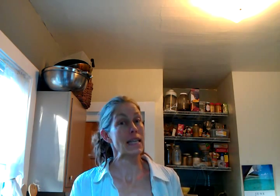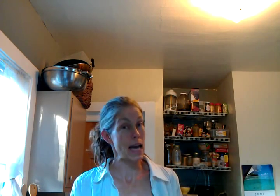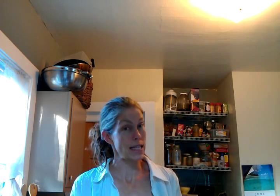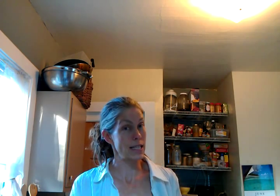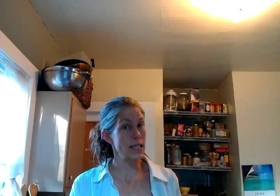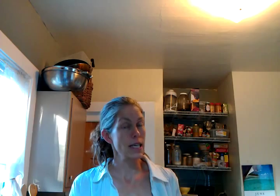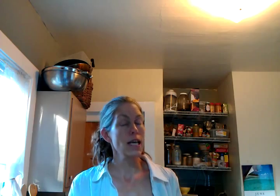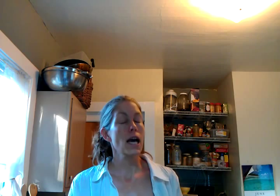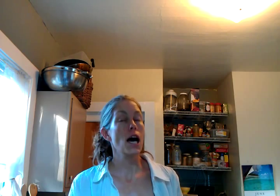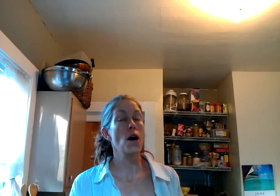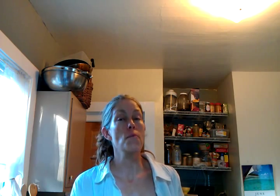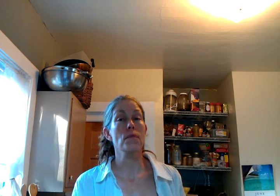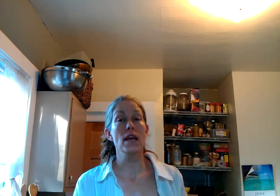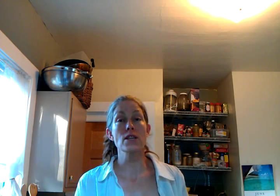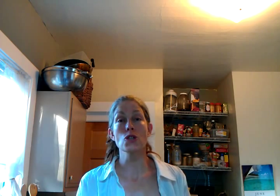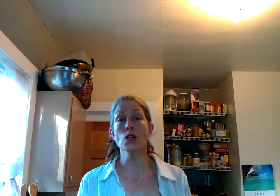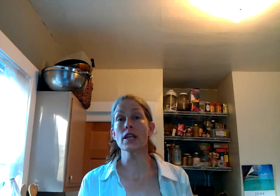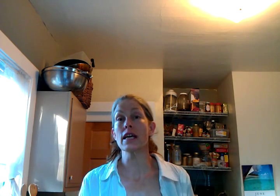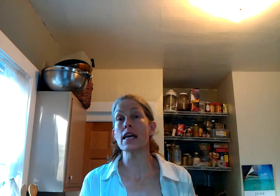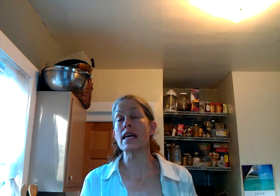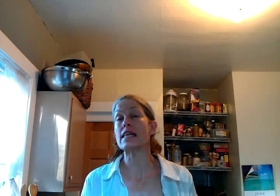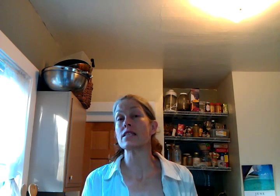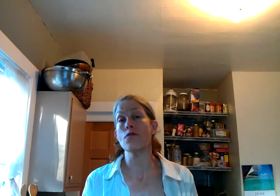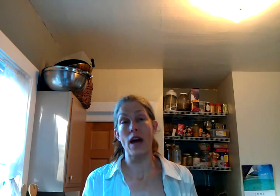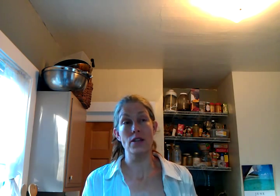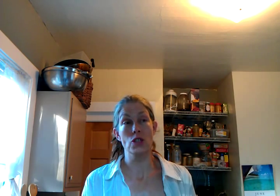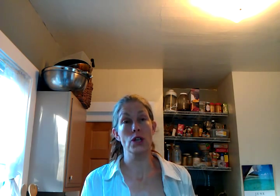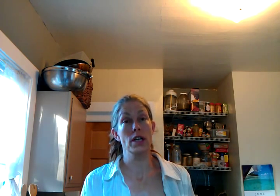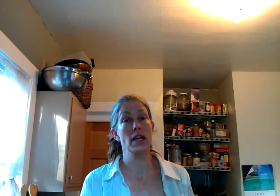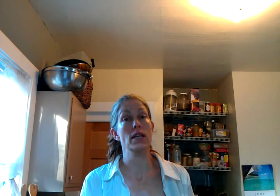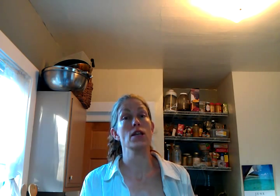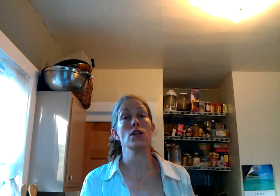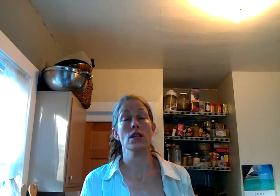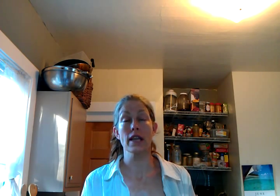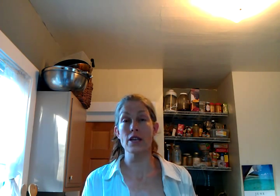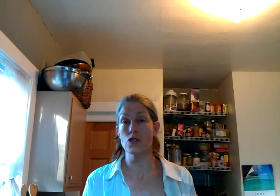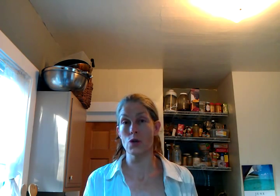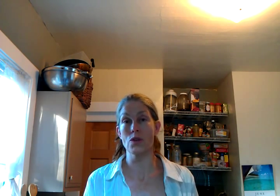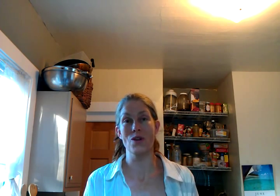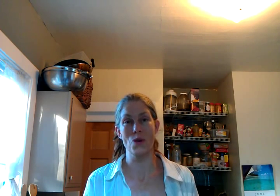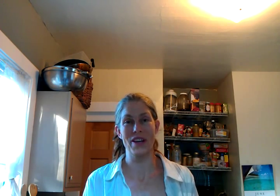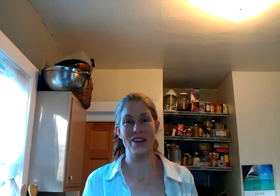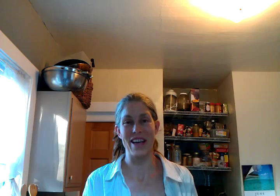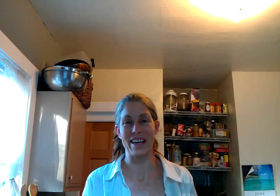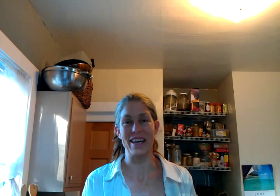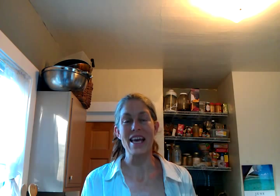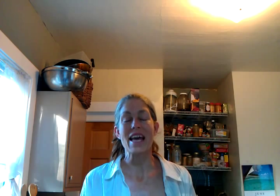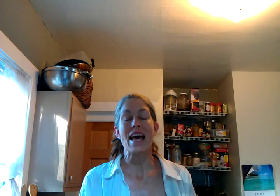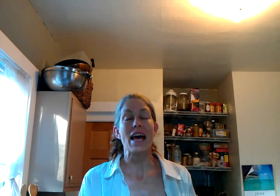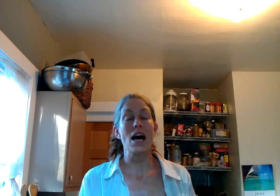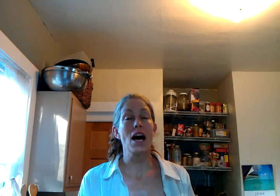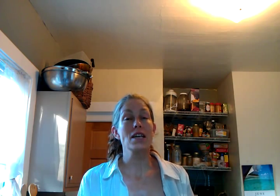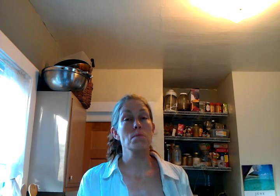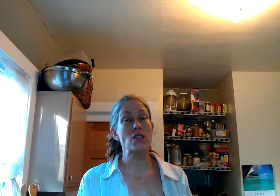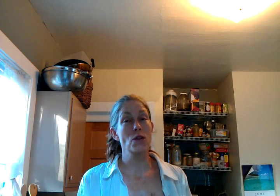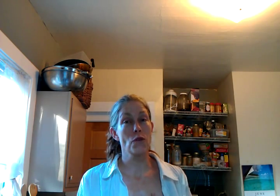yet, it certainly is a factor in late June in North Carolina, especially for